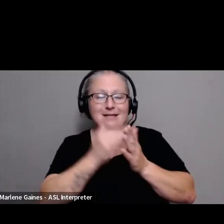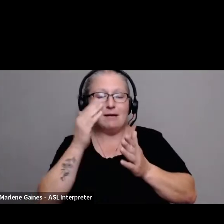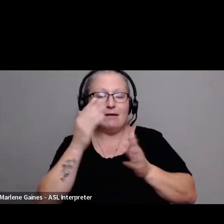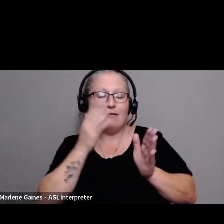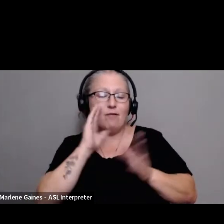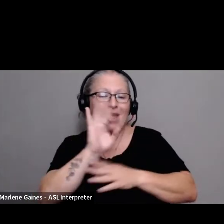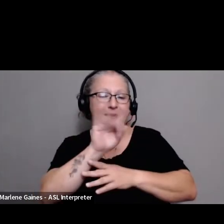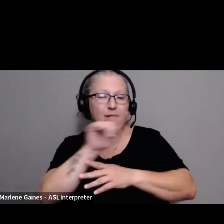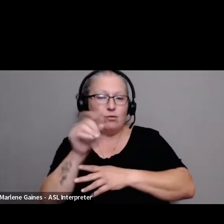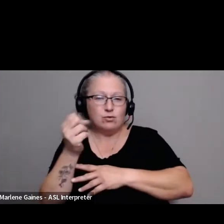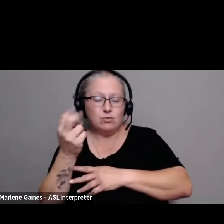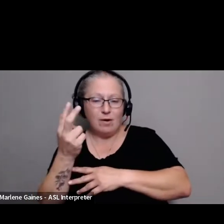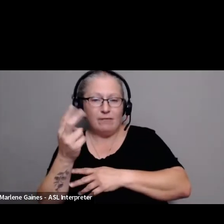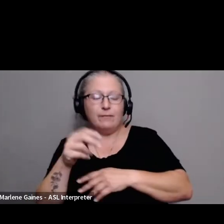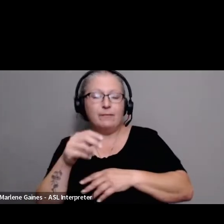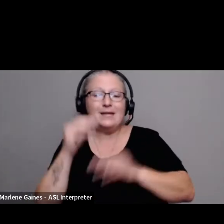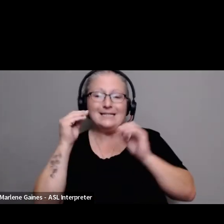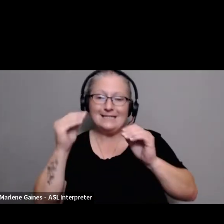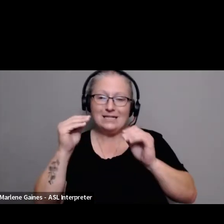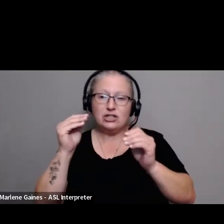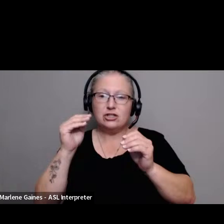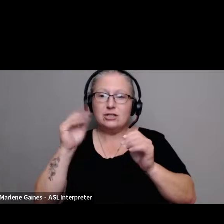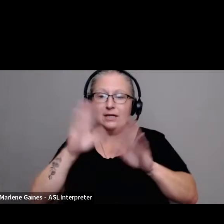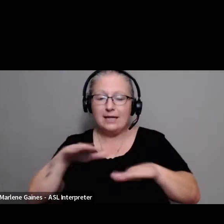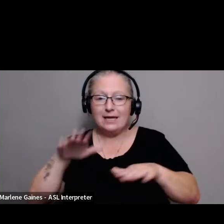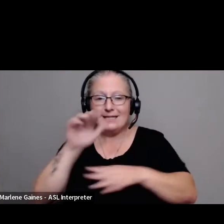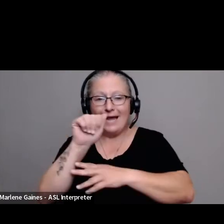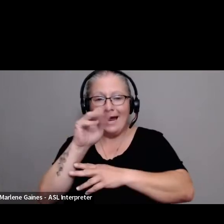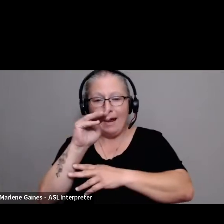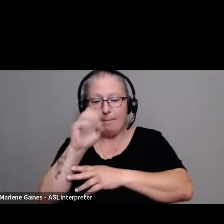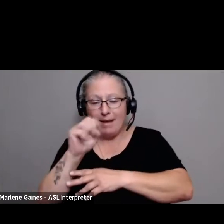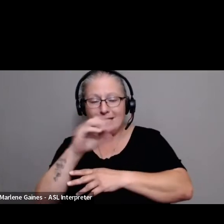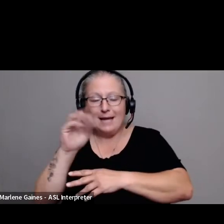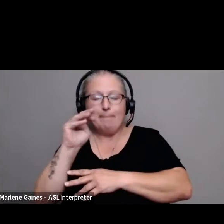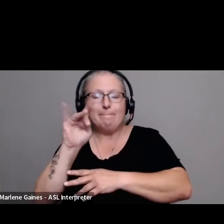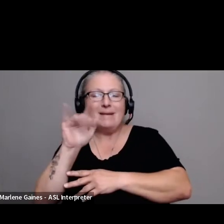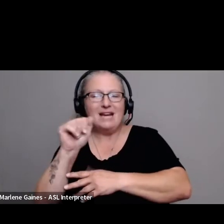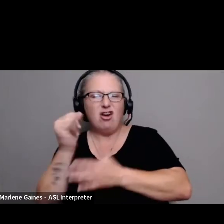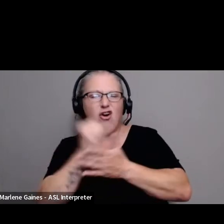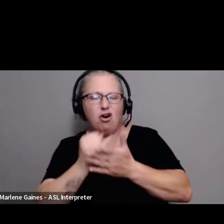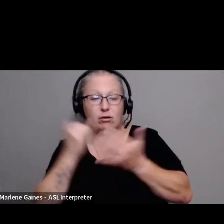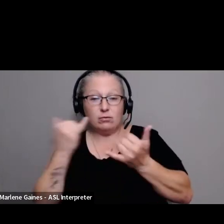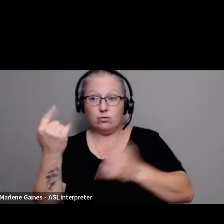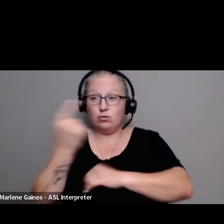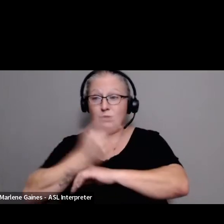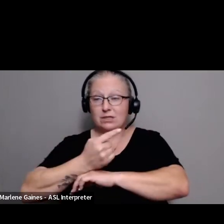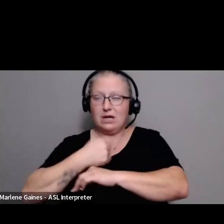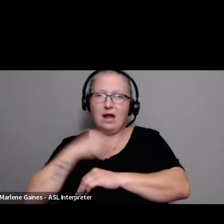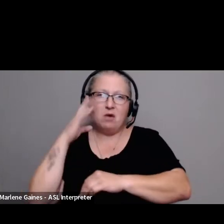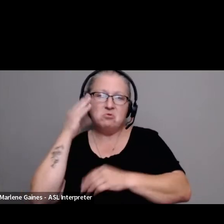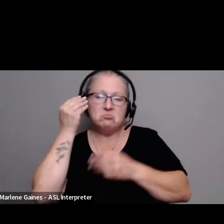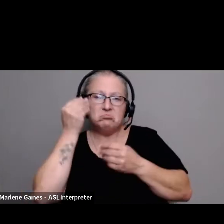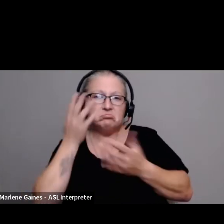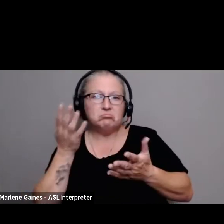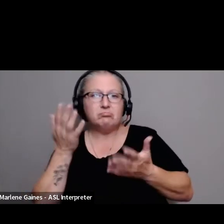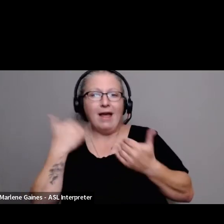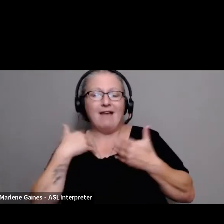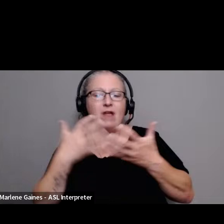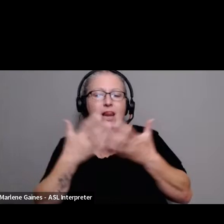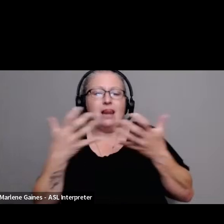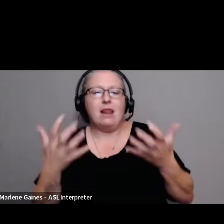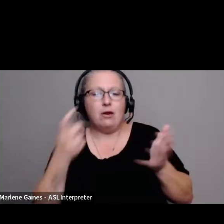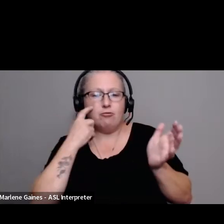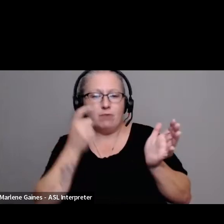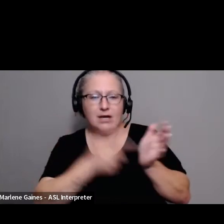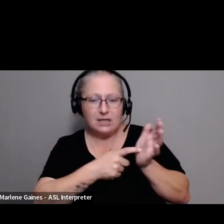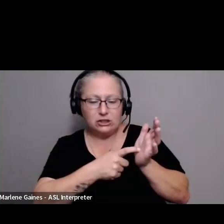to really teach kids in AMS and media arts. These days, I will sort of say that there's a lot of